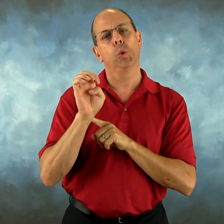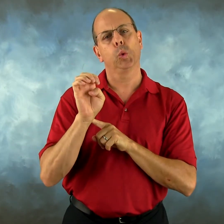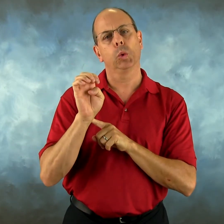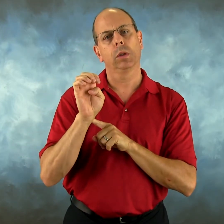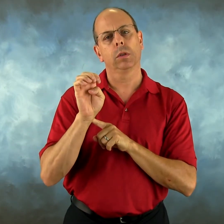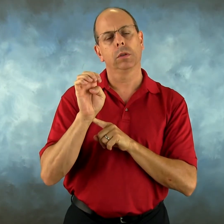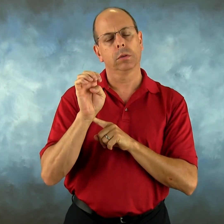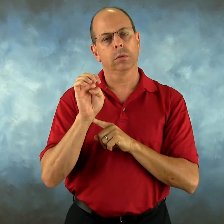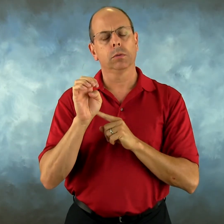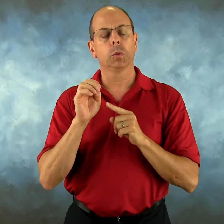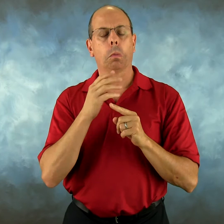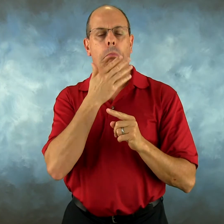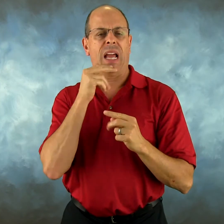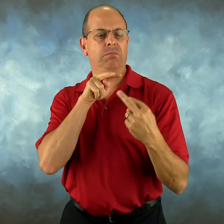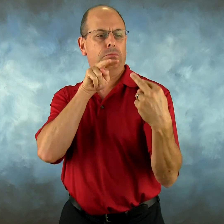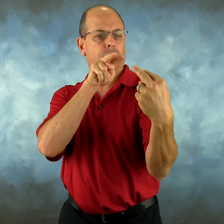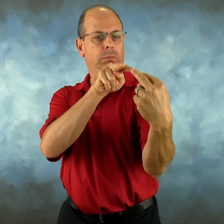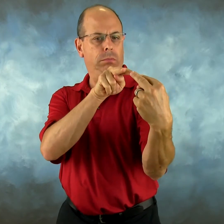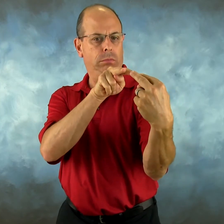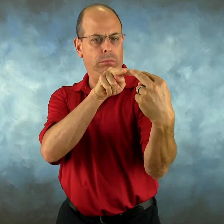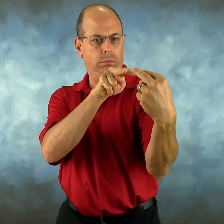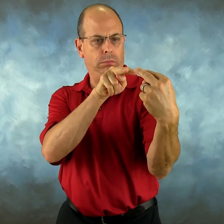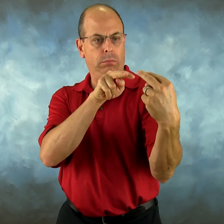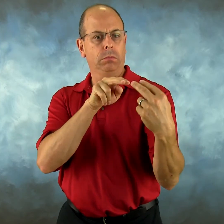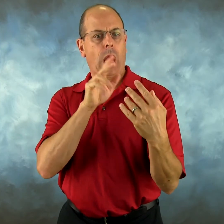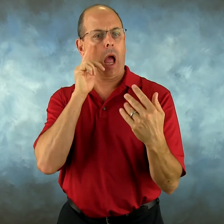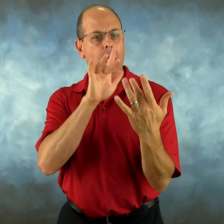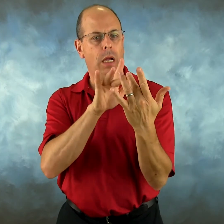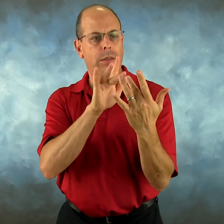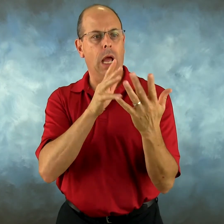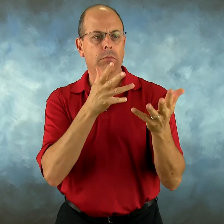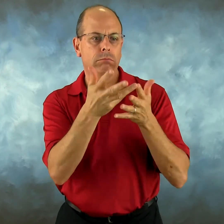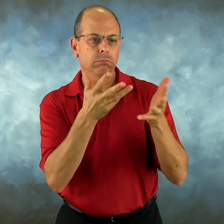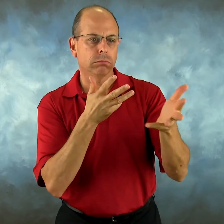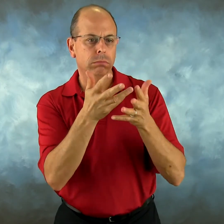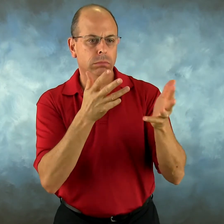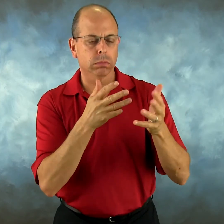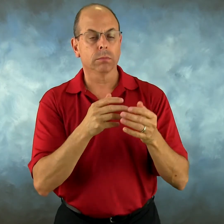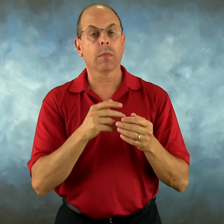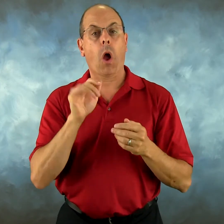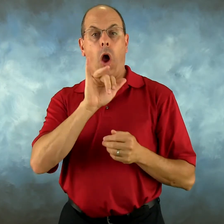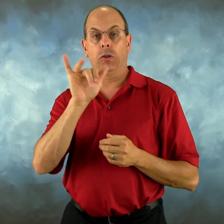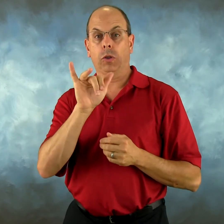look at the interpreter. The deaf patient considers that as being rude.